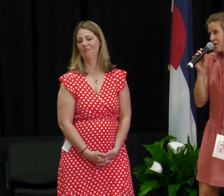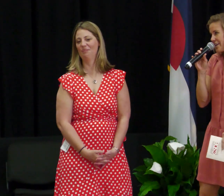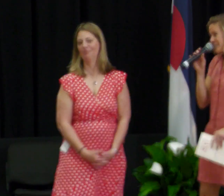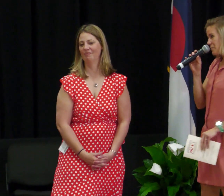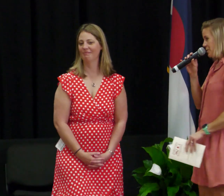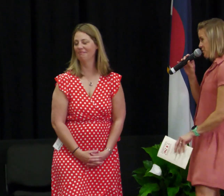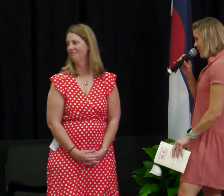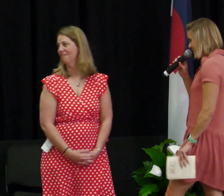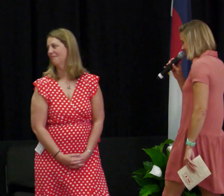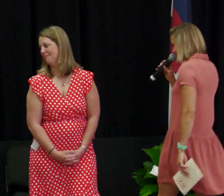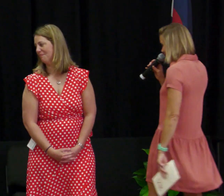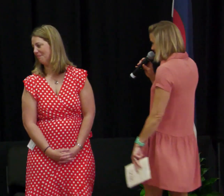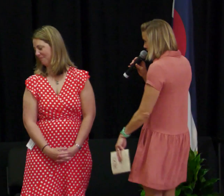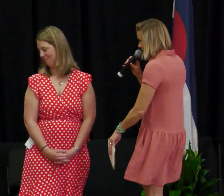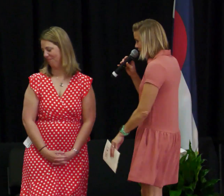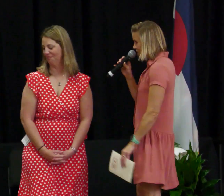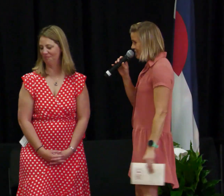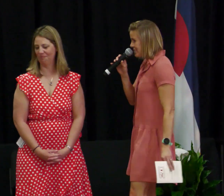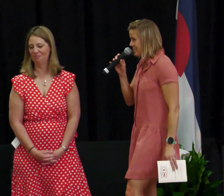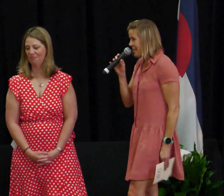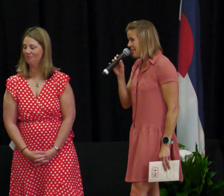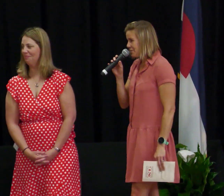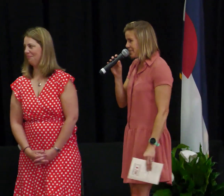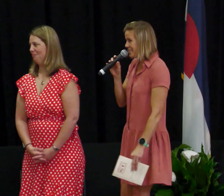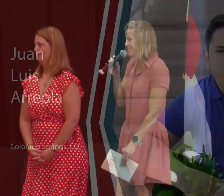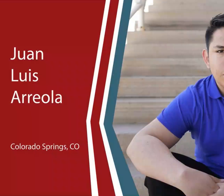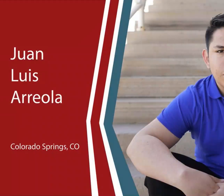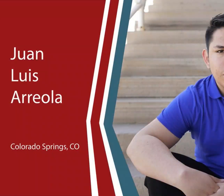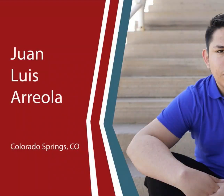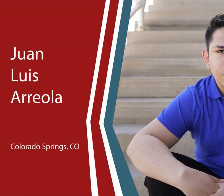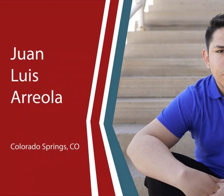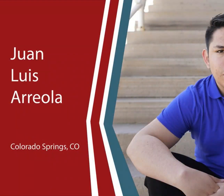Juan is approaching The stage He's faced south